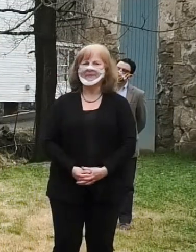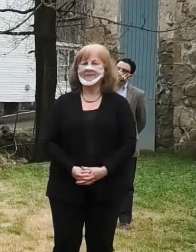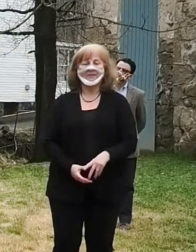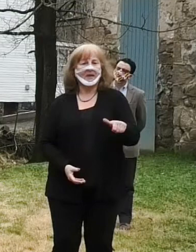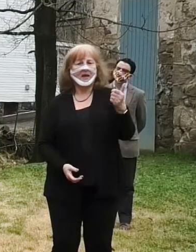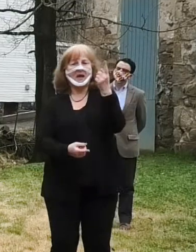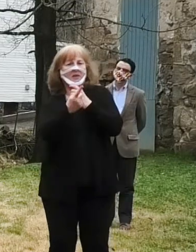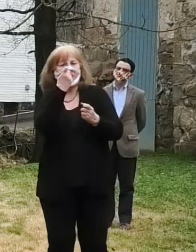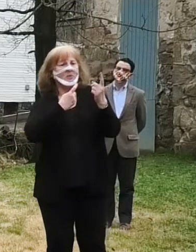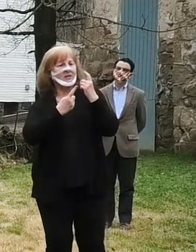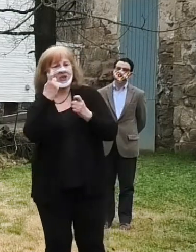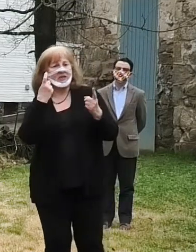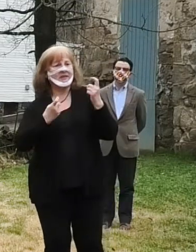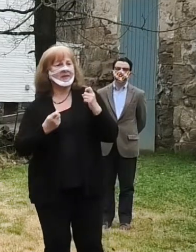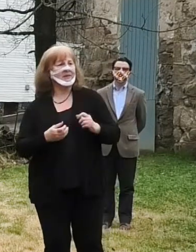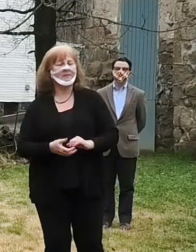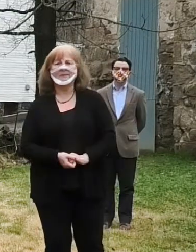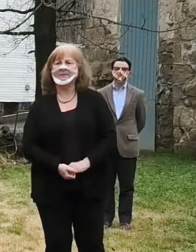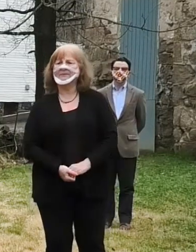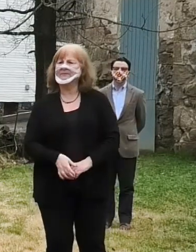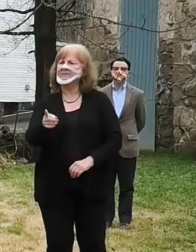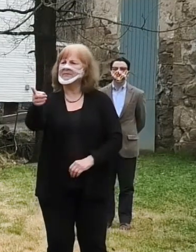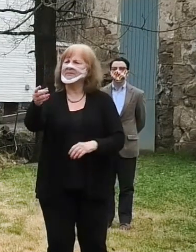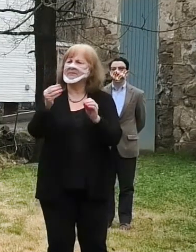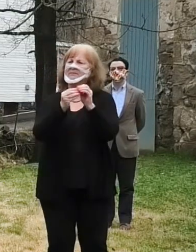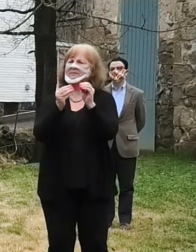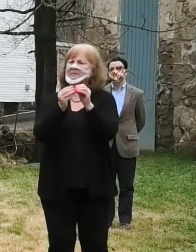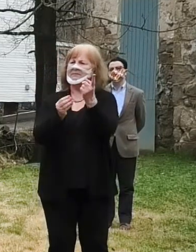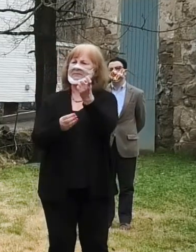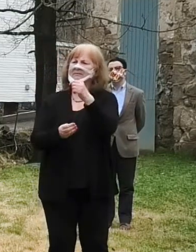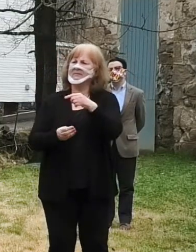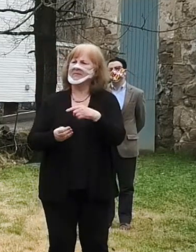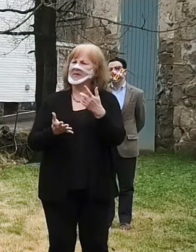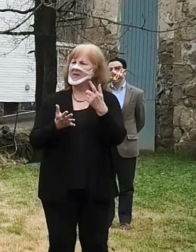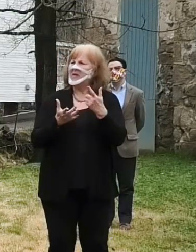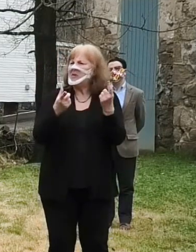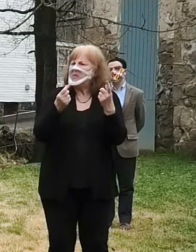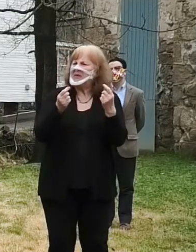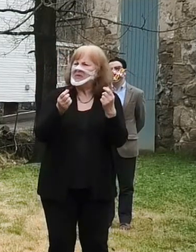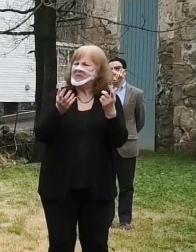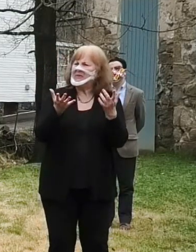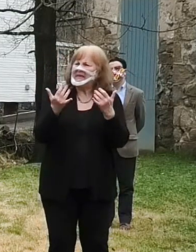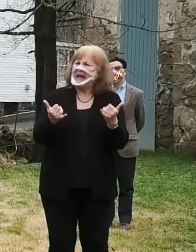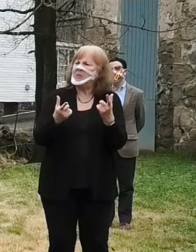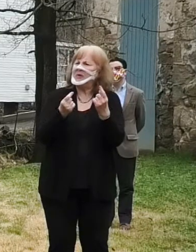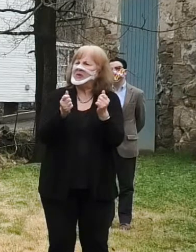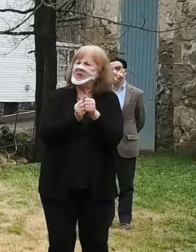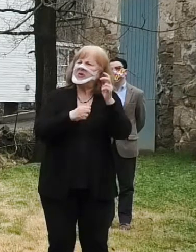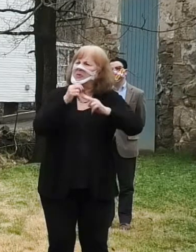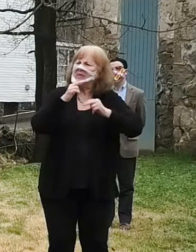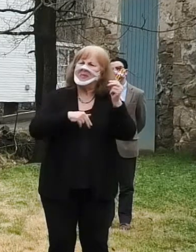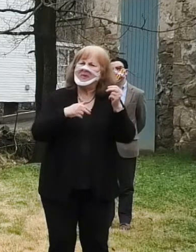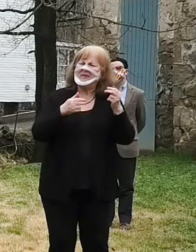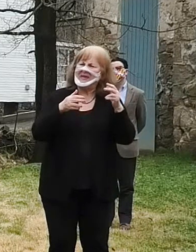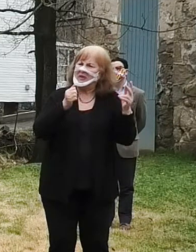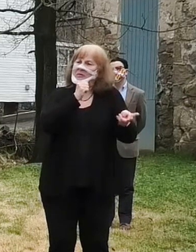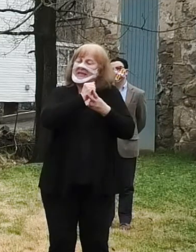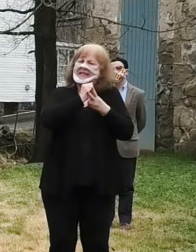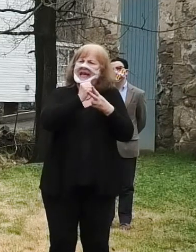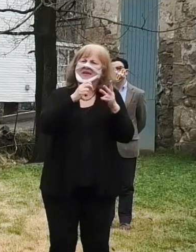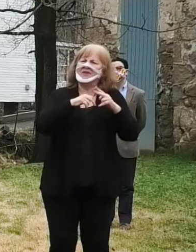Other questions? Okay, so what are they going to do with, what are you now going to do with the buildings that you're able to